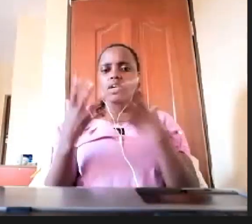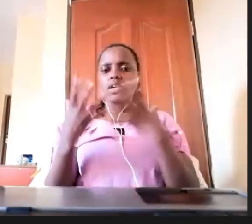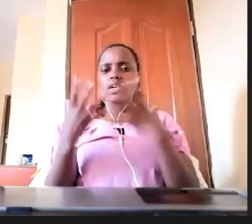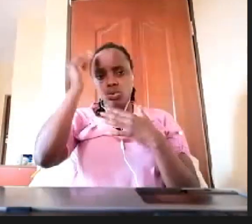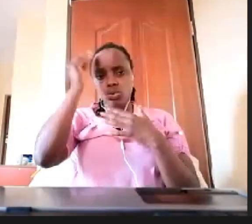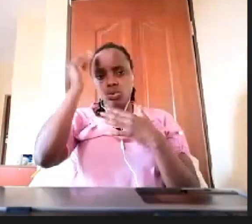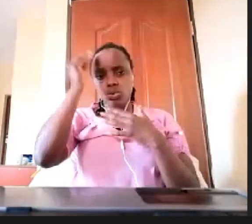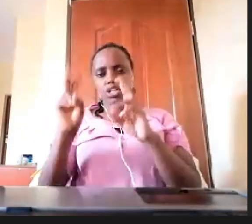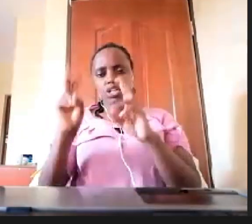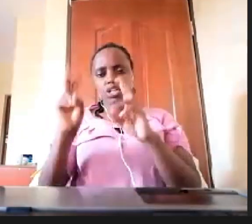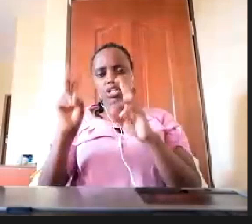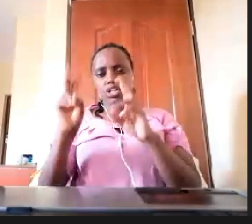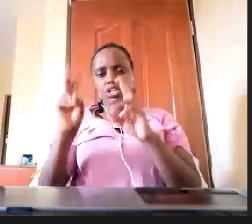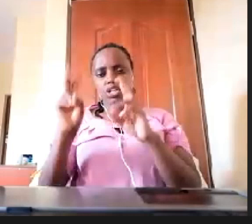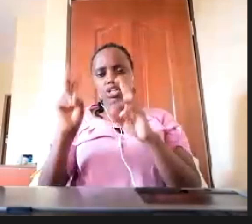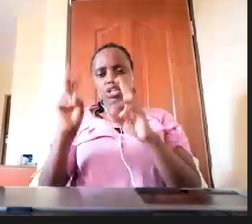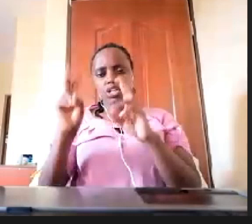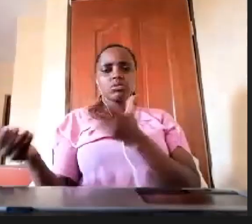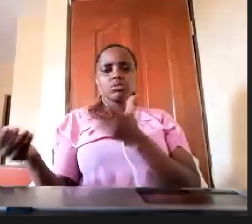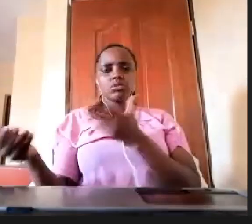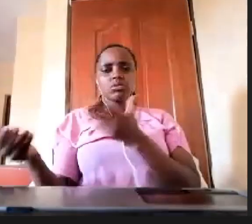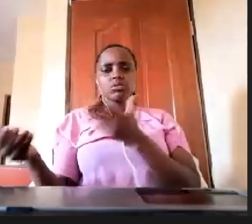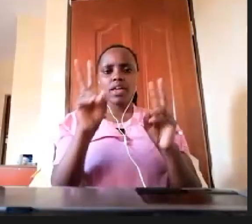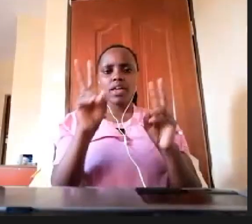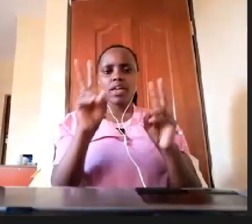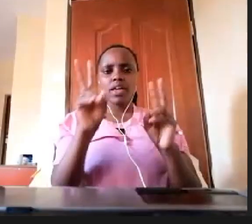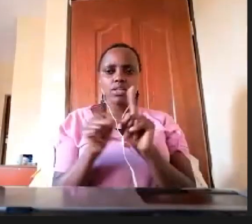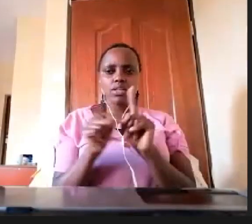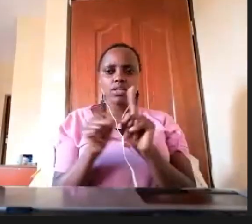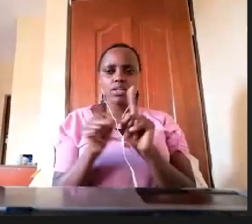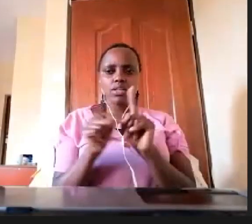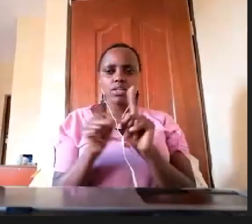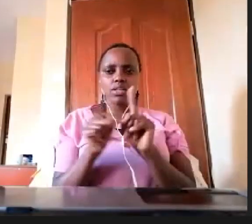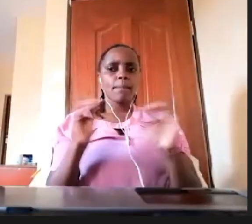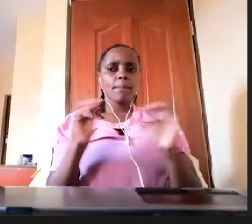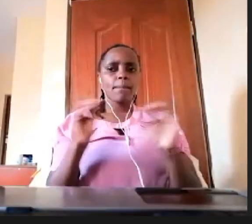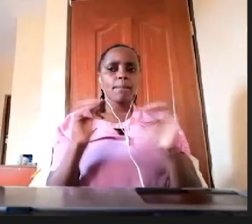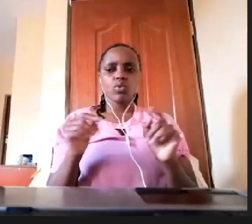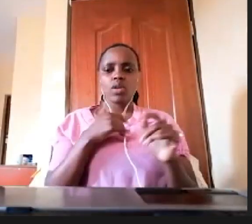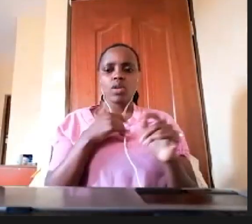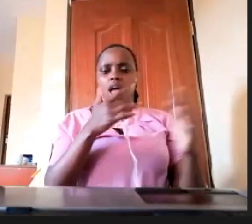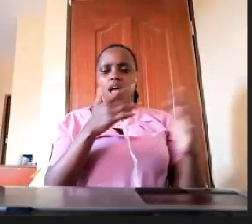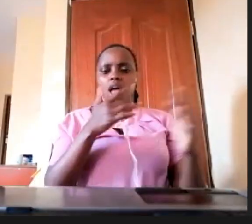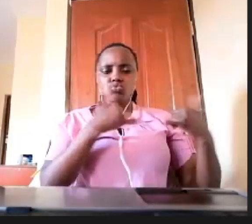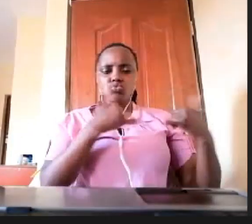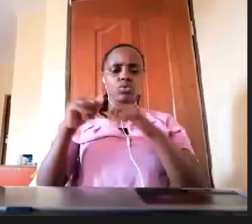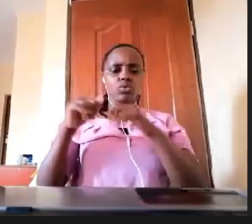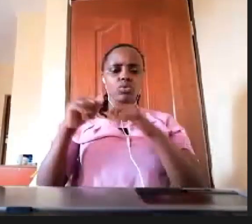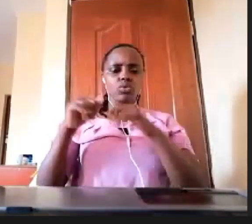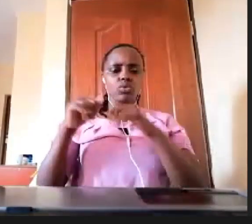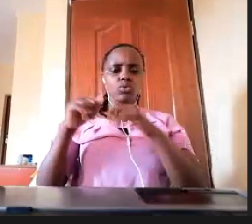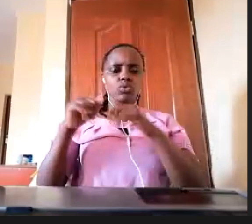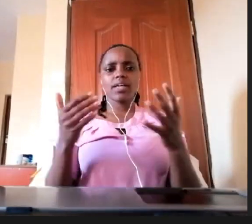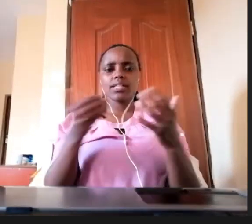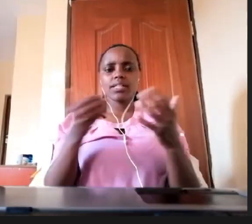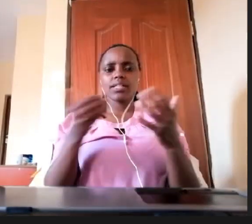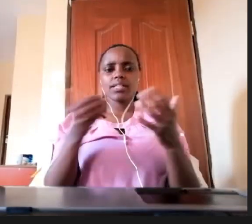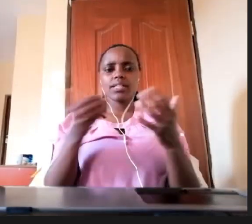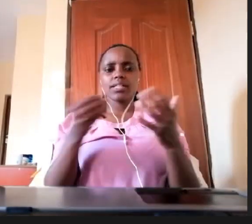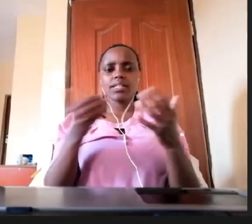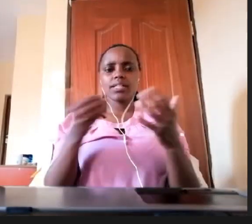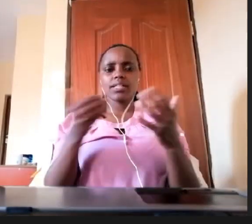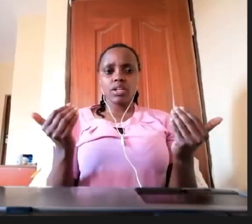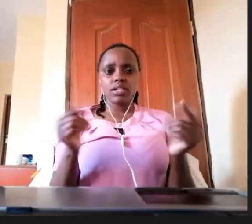expertise, somebody else brings the expertise. We are not competing, we are wholesomely trying to make life better for children. We need